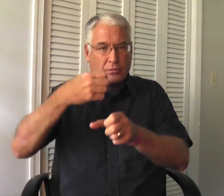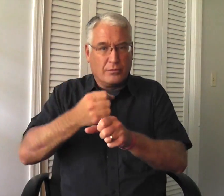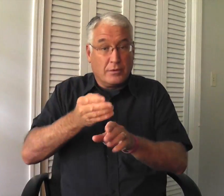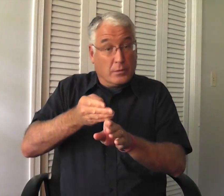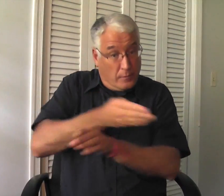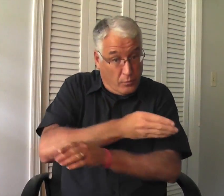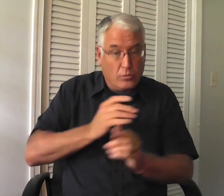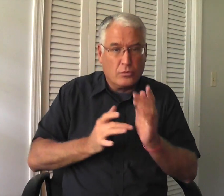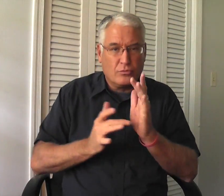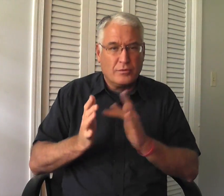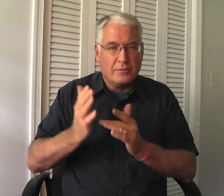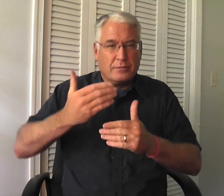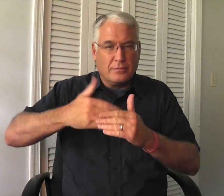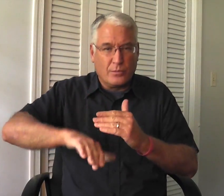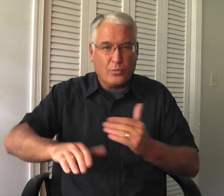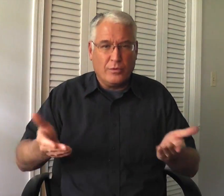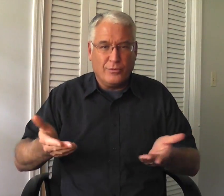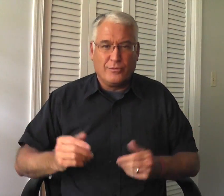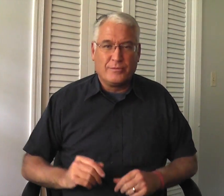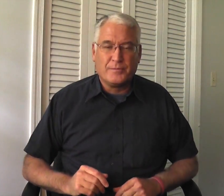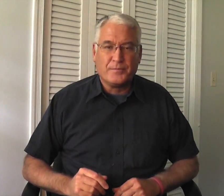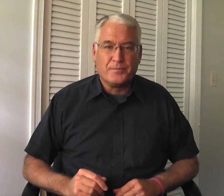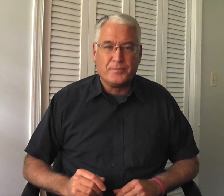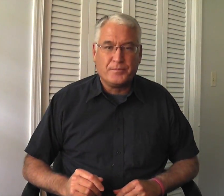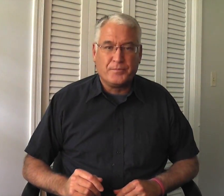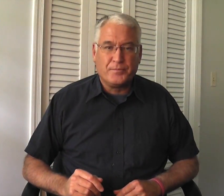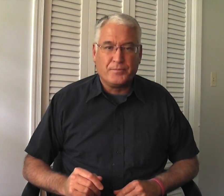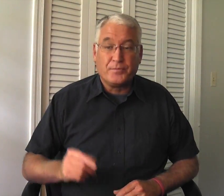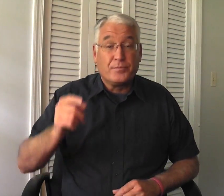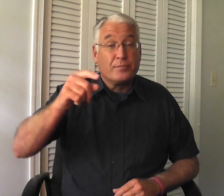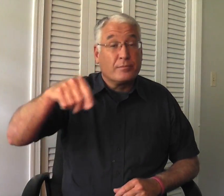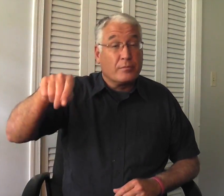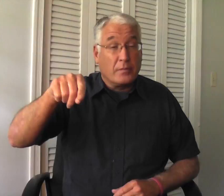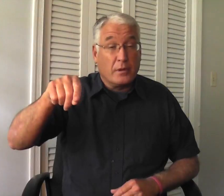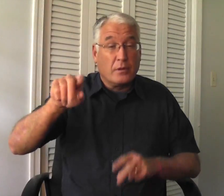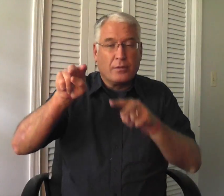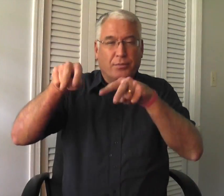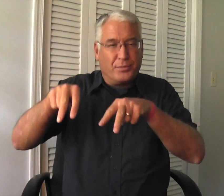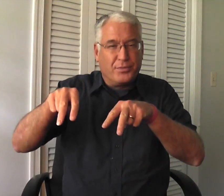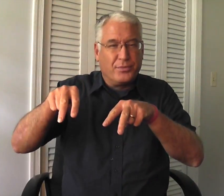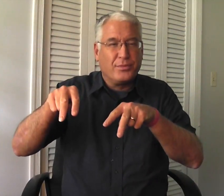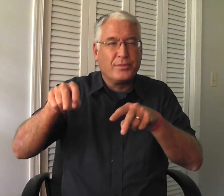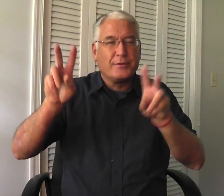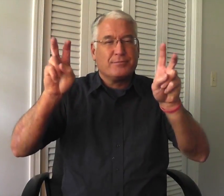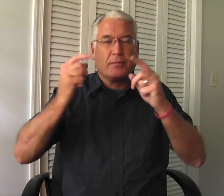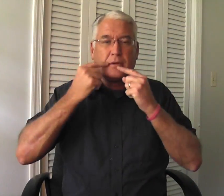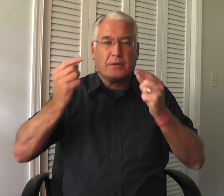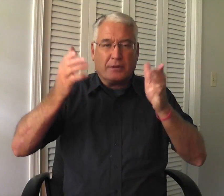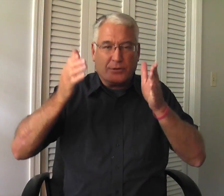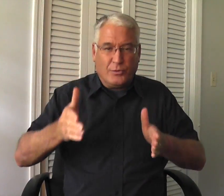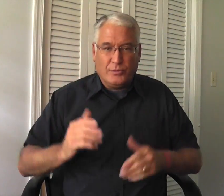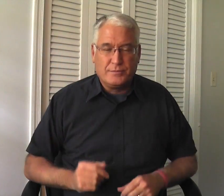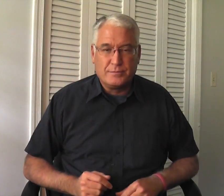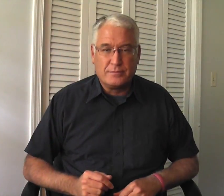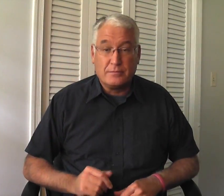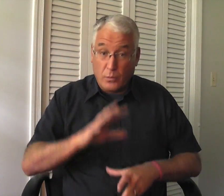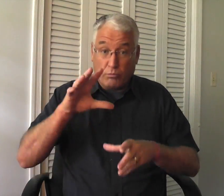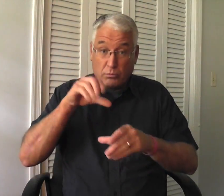It started 200 years before Jesus was born here on earth. They looked down as people